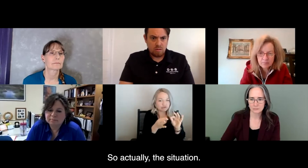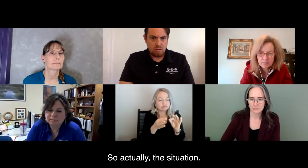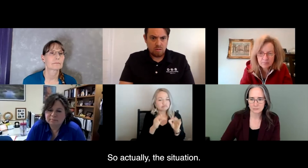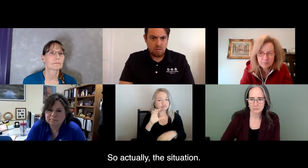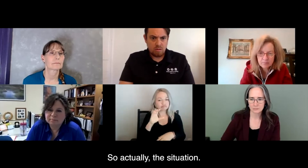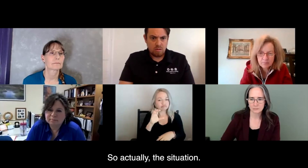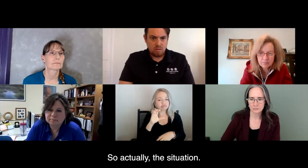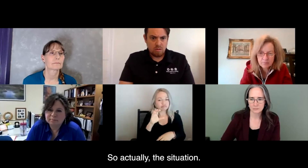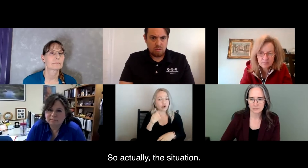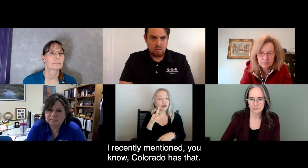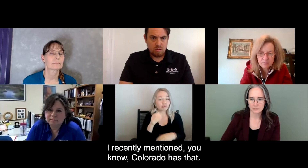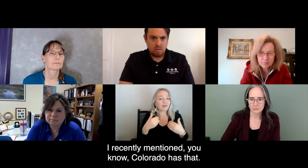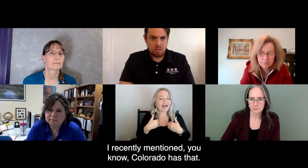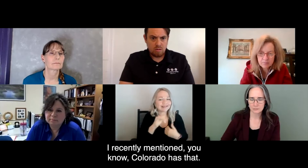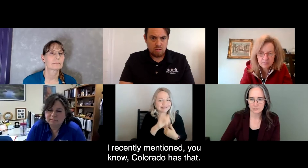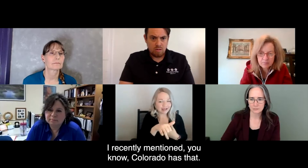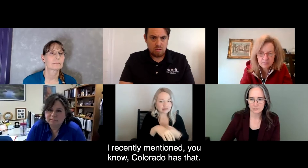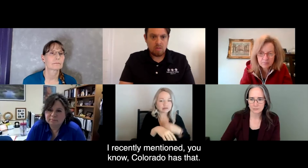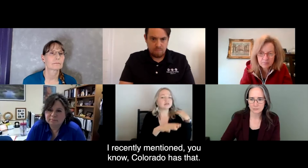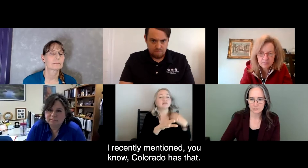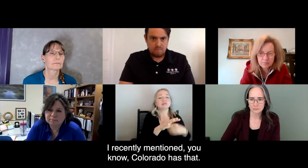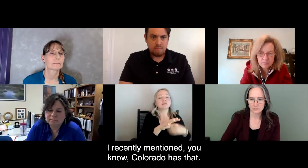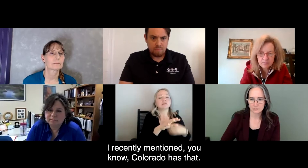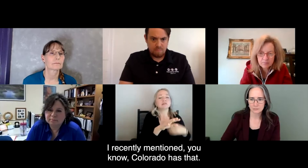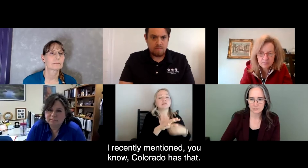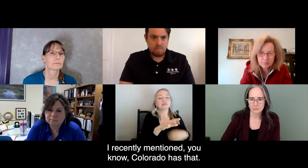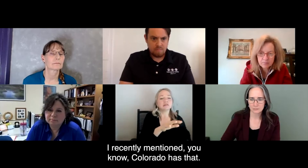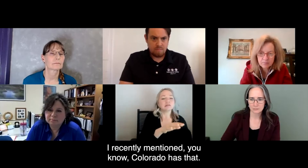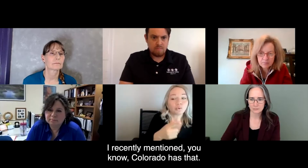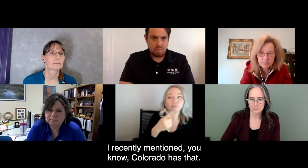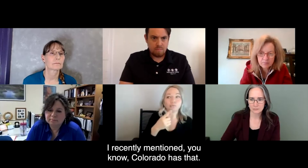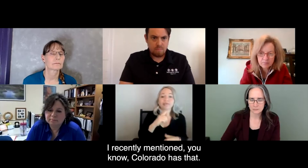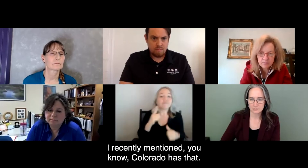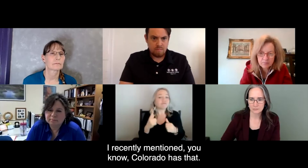So actually the situation I recently mentioned, you know, Colorado has that.